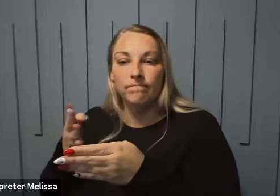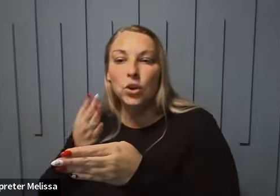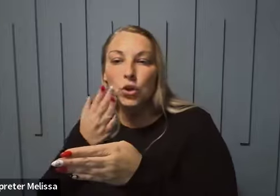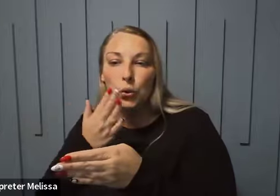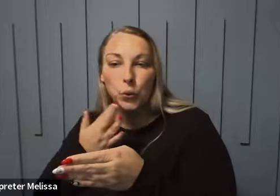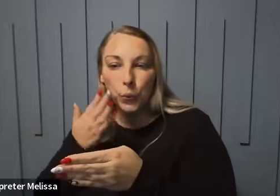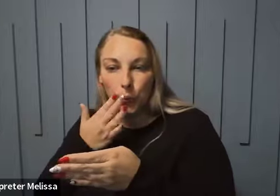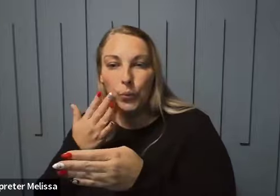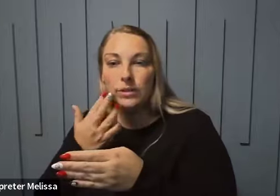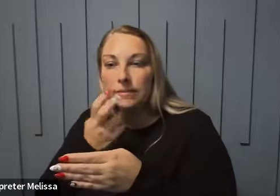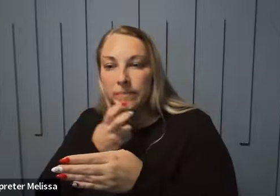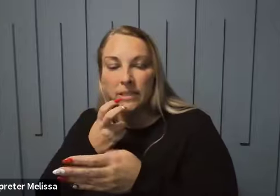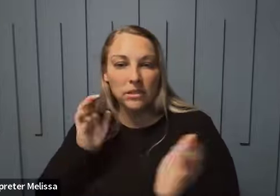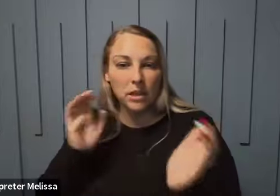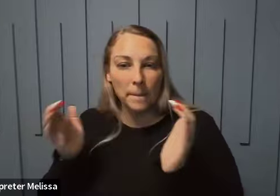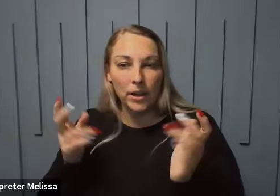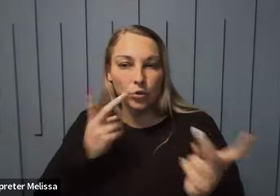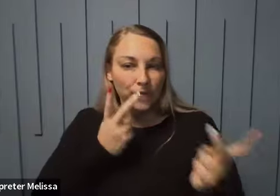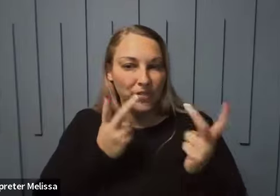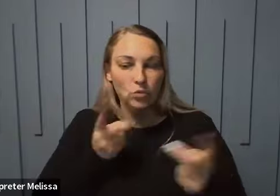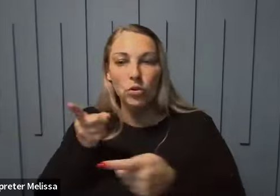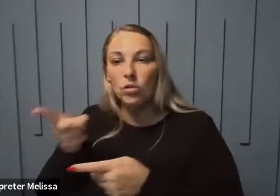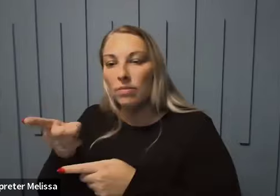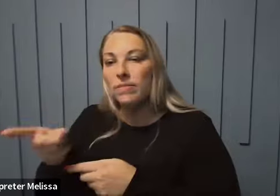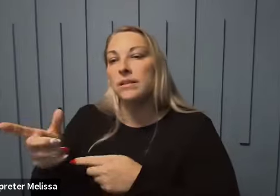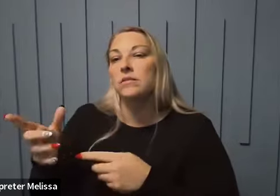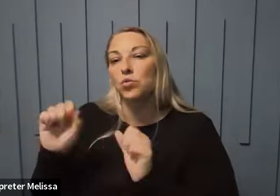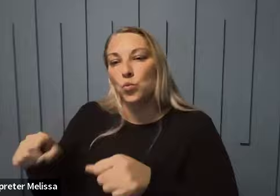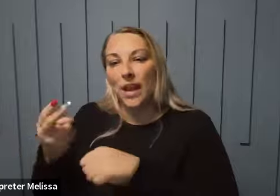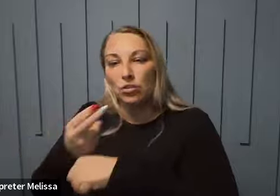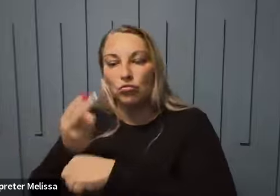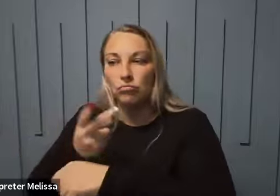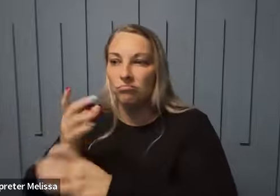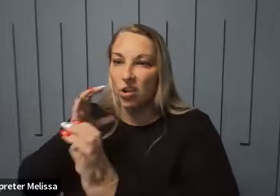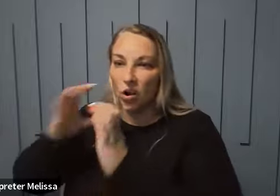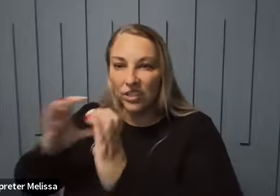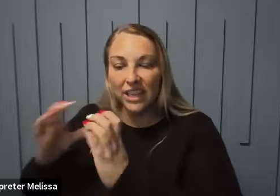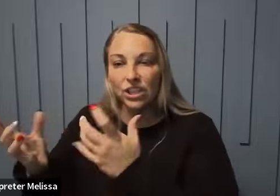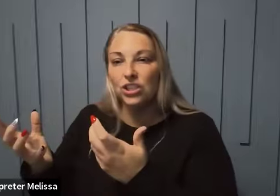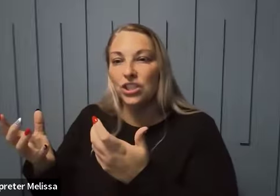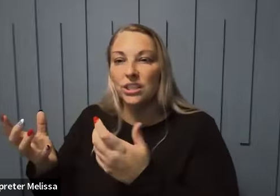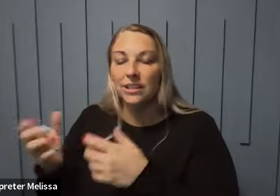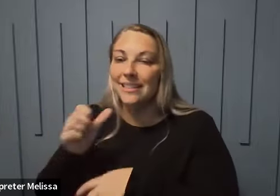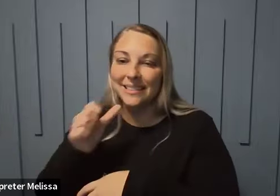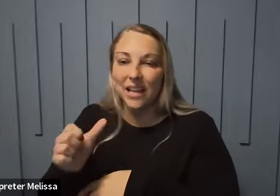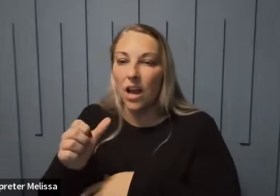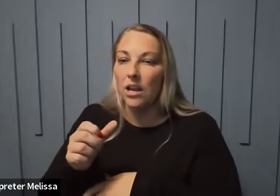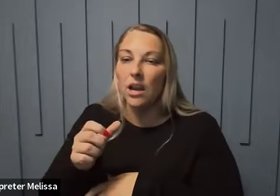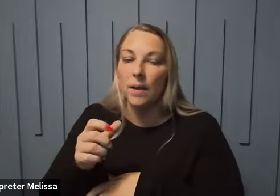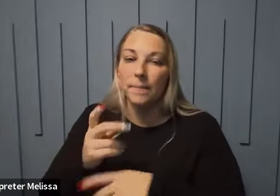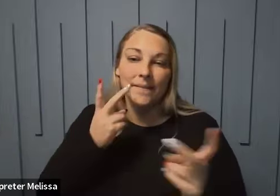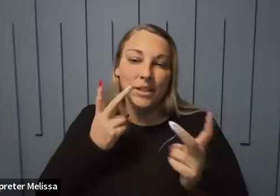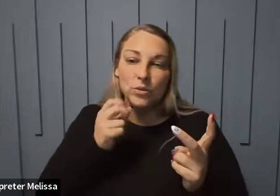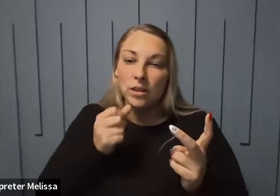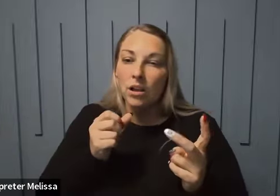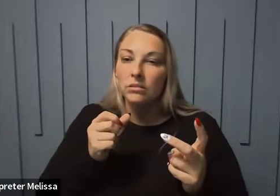conversationally through the air. Visual phonics is very limited to the word, maybe short sentence level, but it's not intended to be used for natural communication.